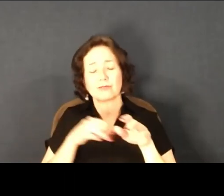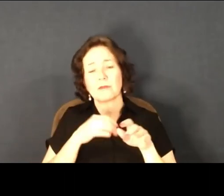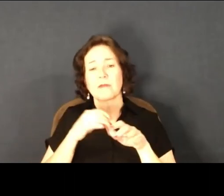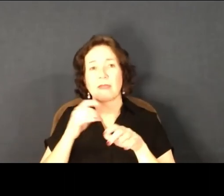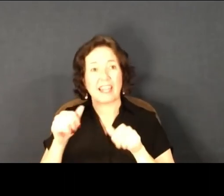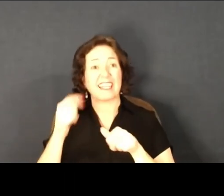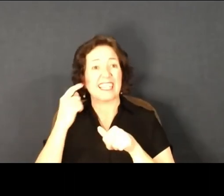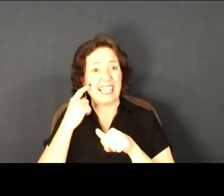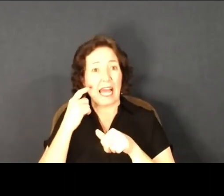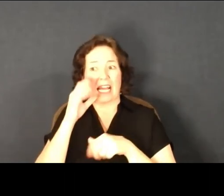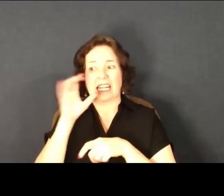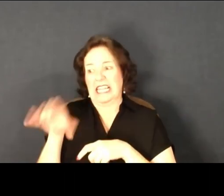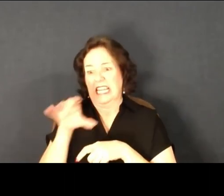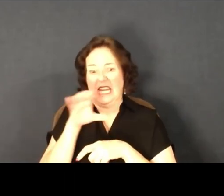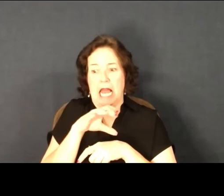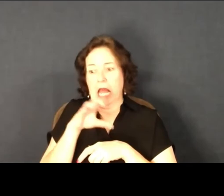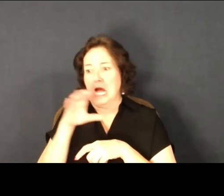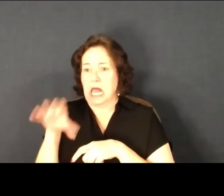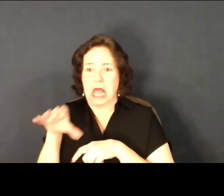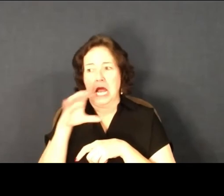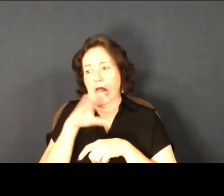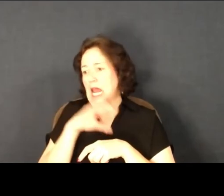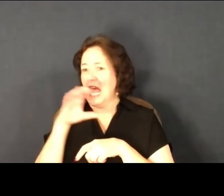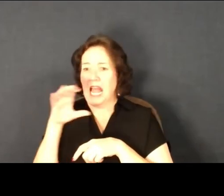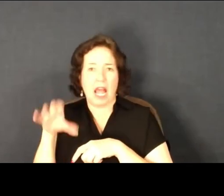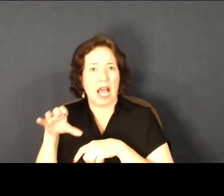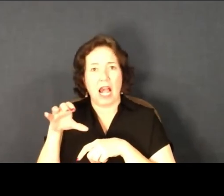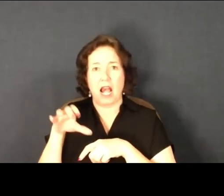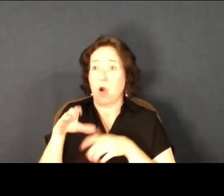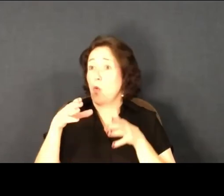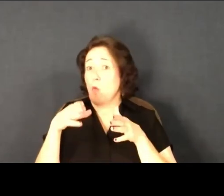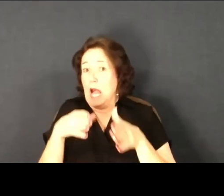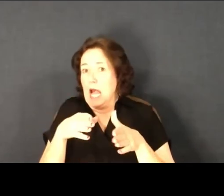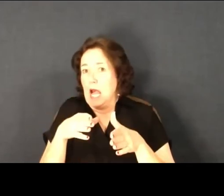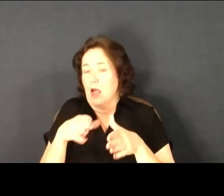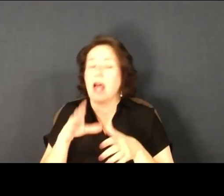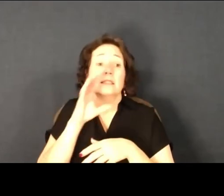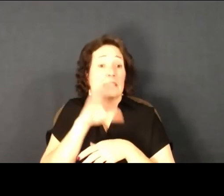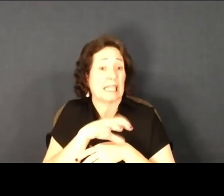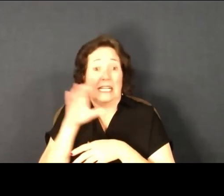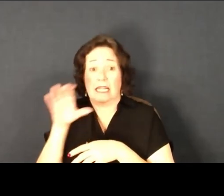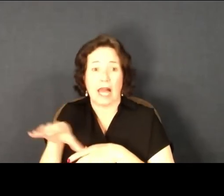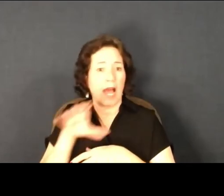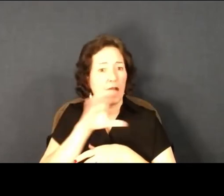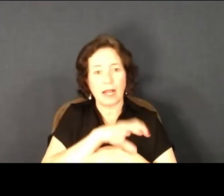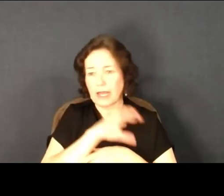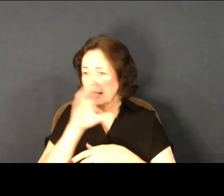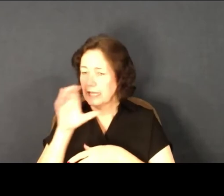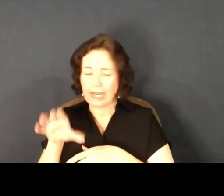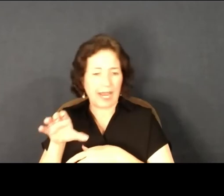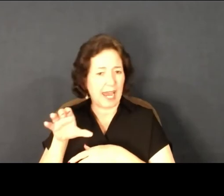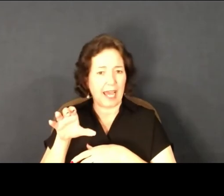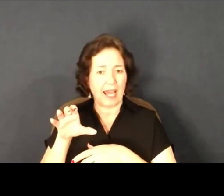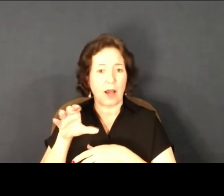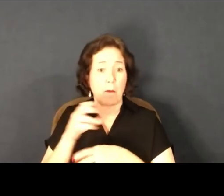abajo. Clickety-clack, clickety-clack, clickety-clack huesos. Clickety-clack, clickety-clack,